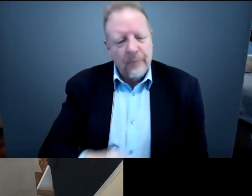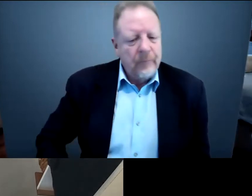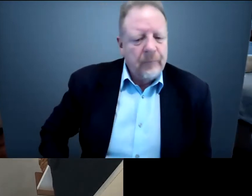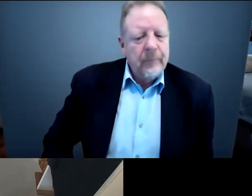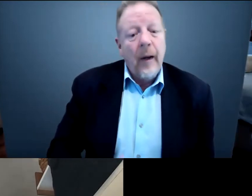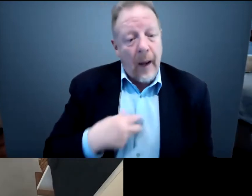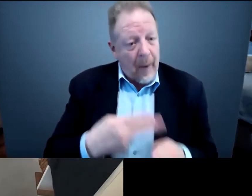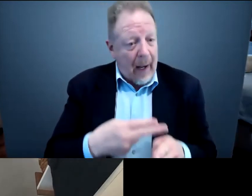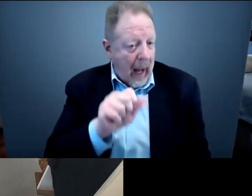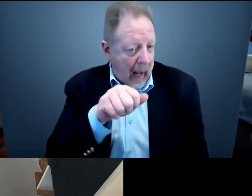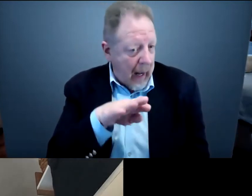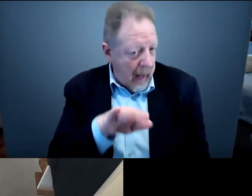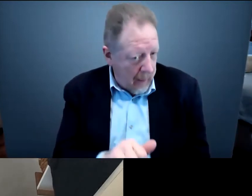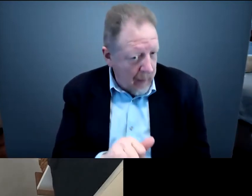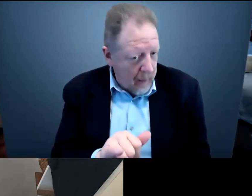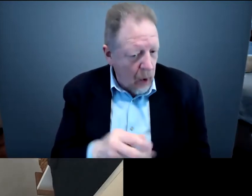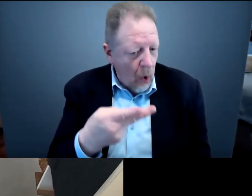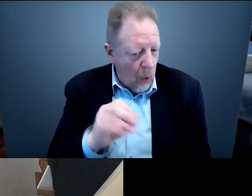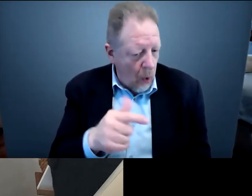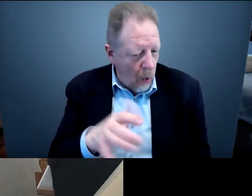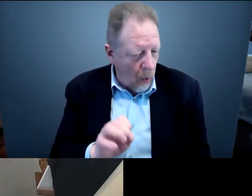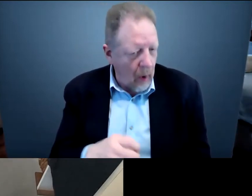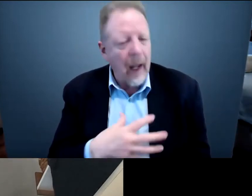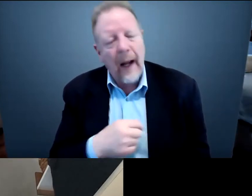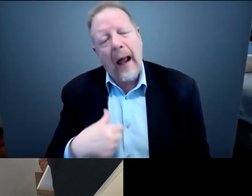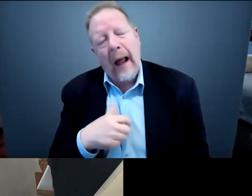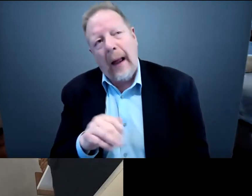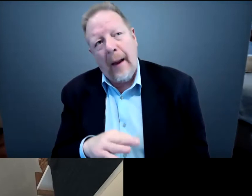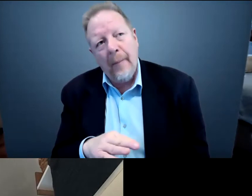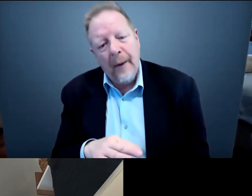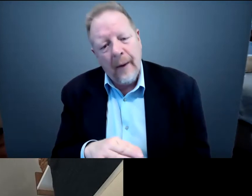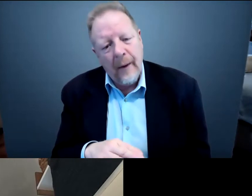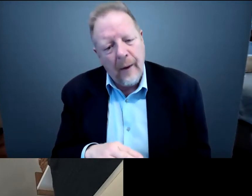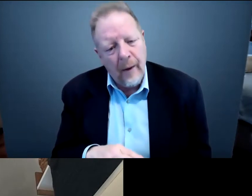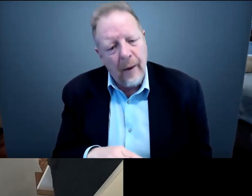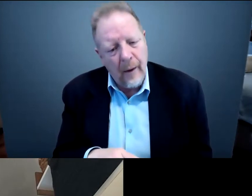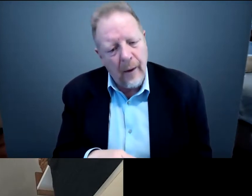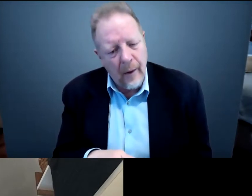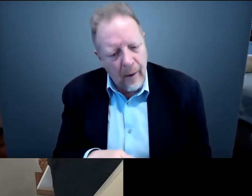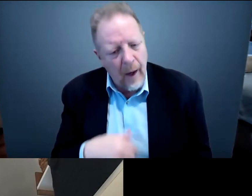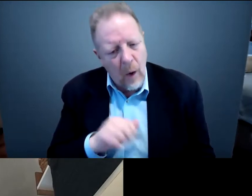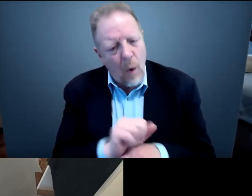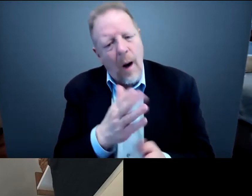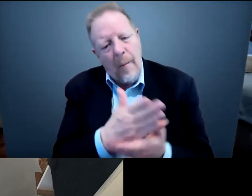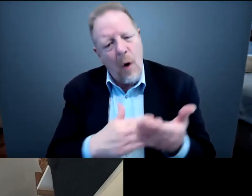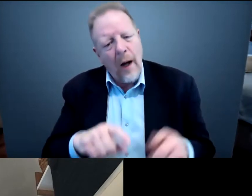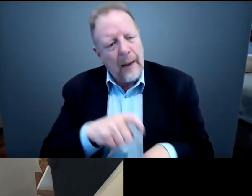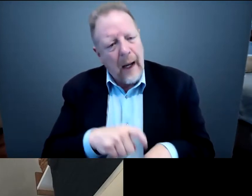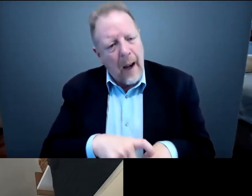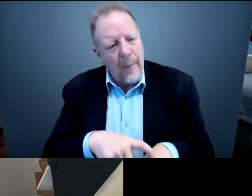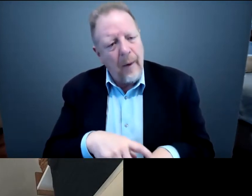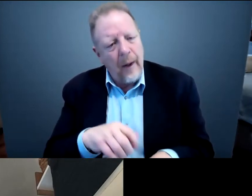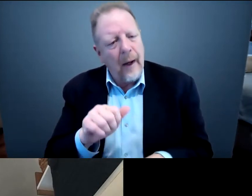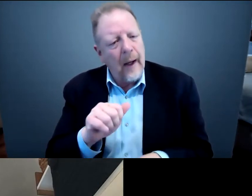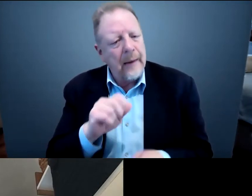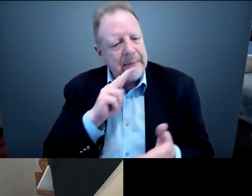My name is Amy Holt, and I work part-time at the Dr. Harris Public Library